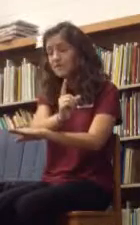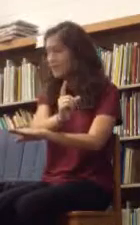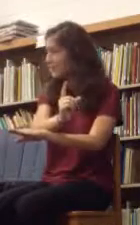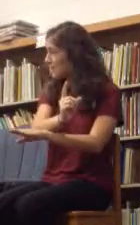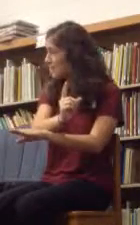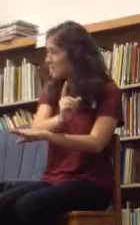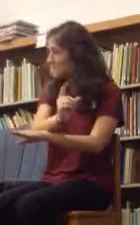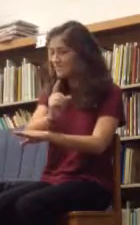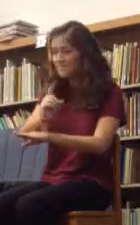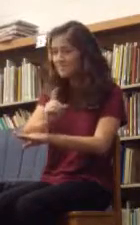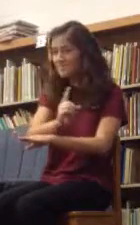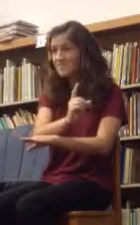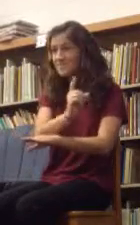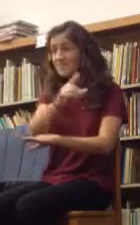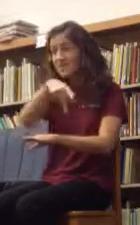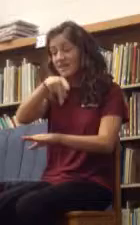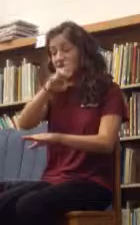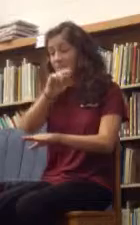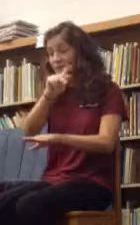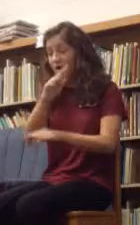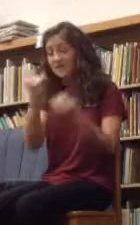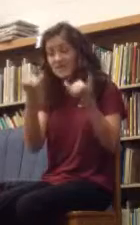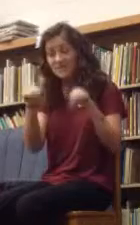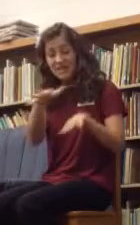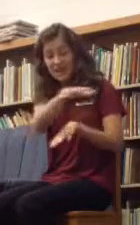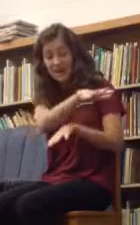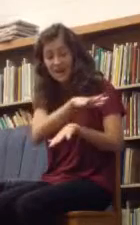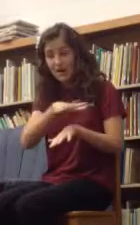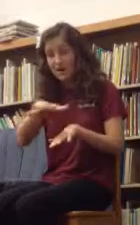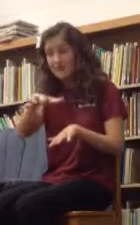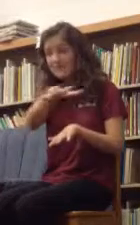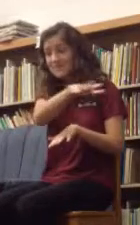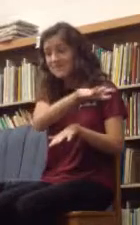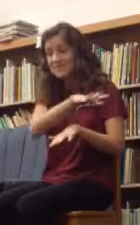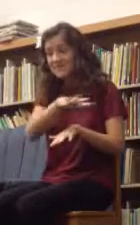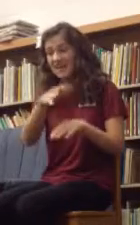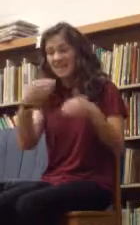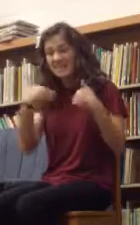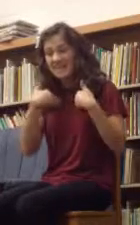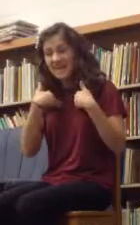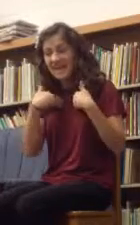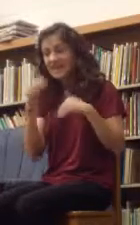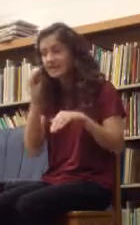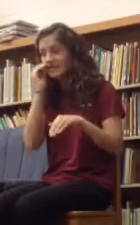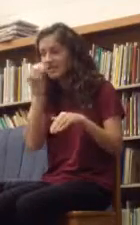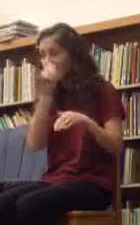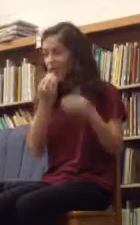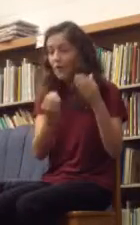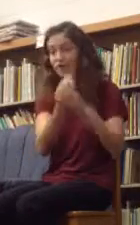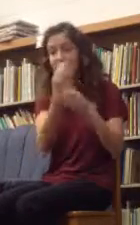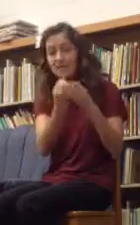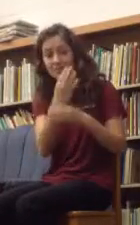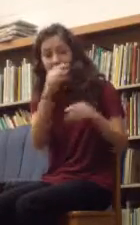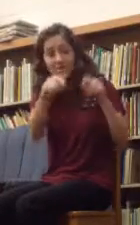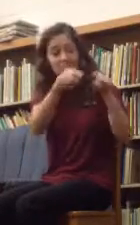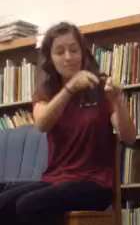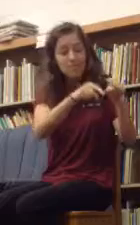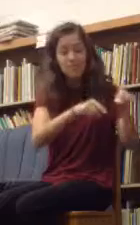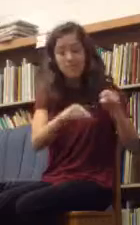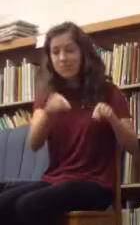that led to a park that was home to a garden that had at